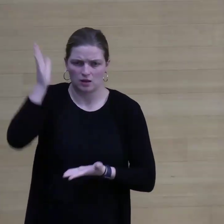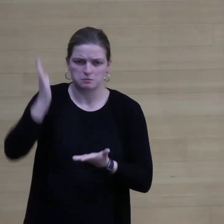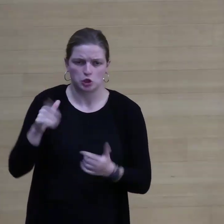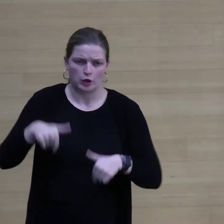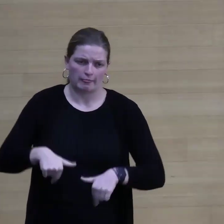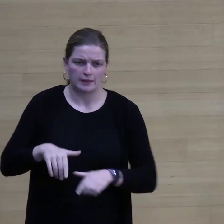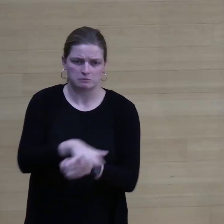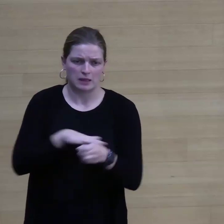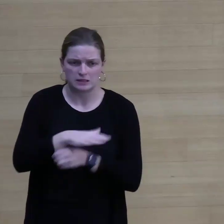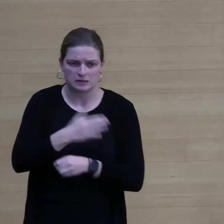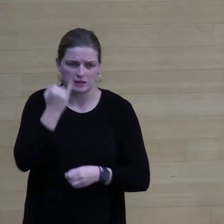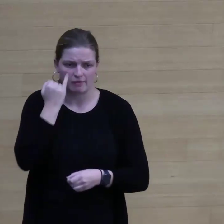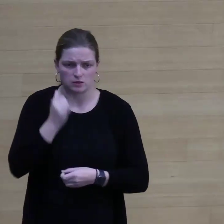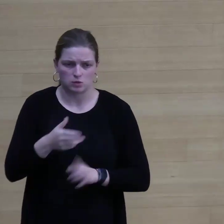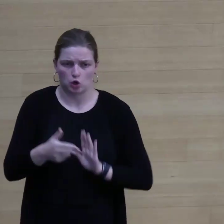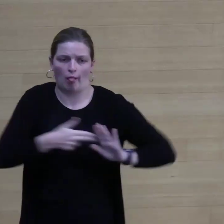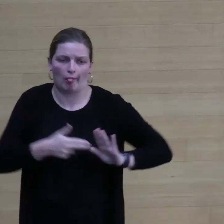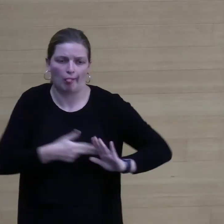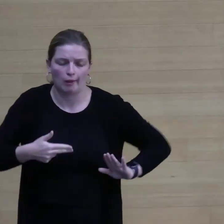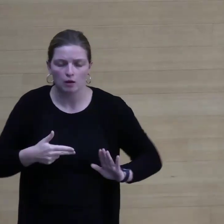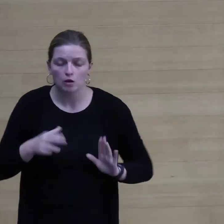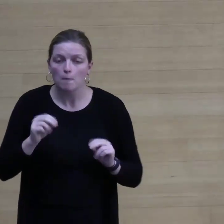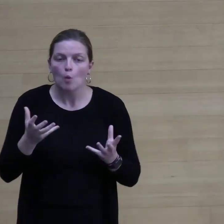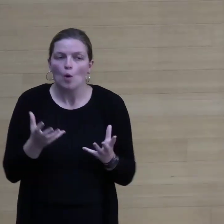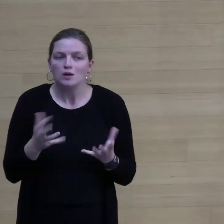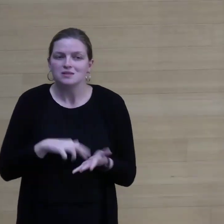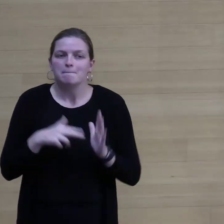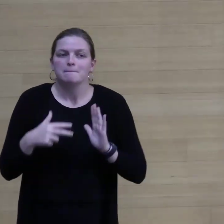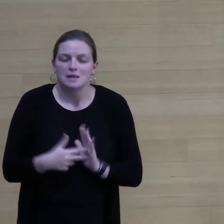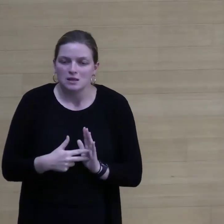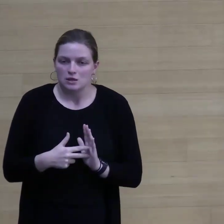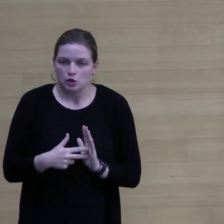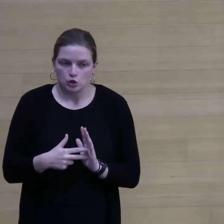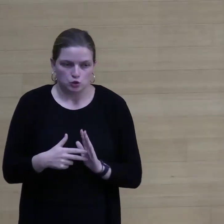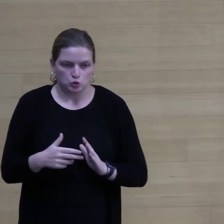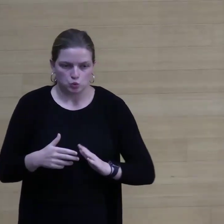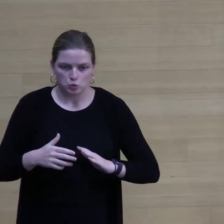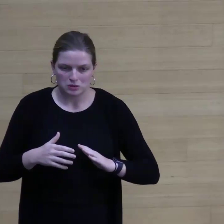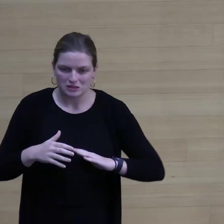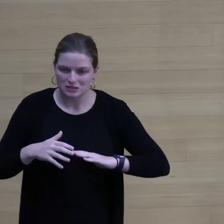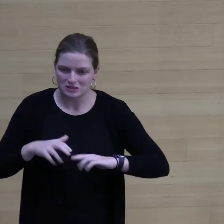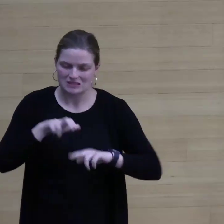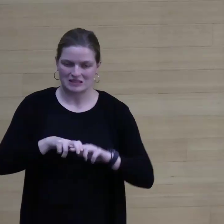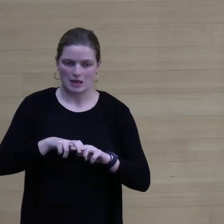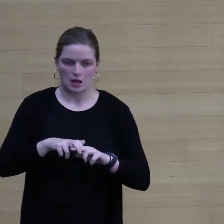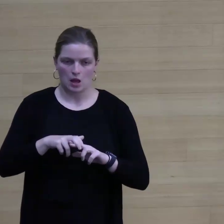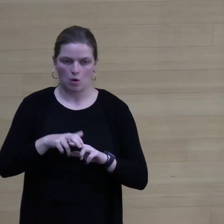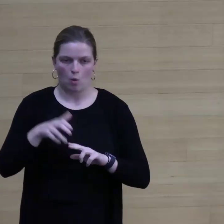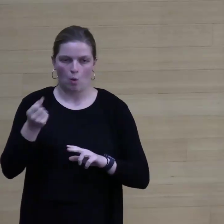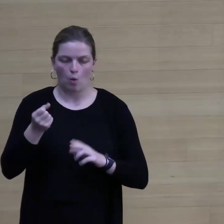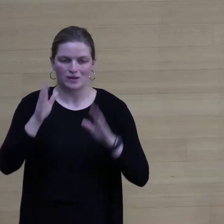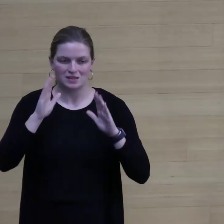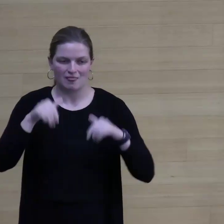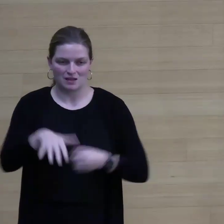area. But like, what does it actually mean to sit and hold the tensions in that space?